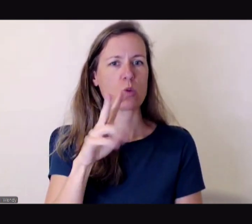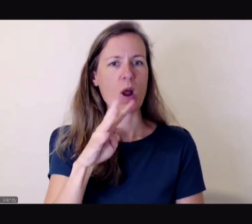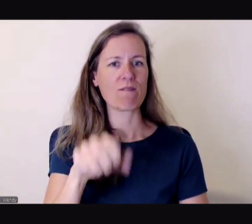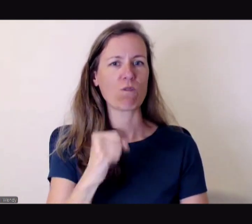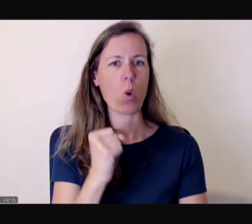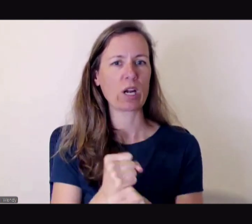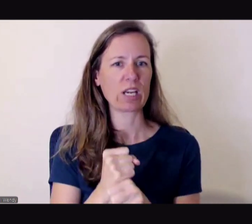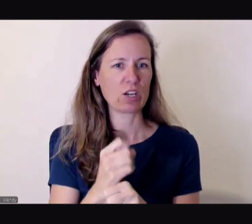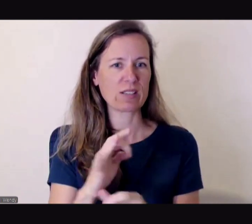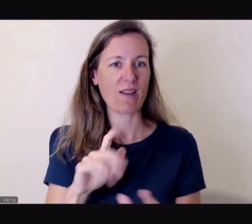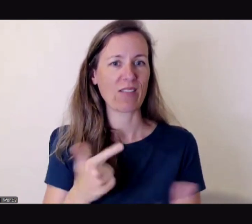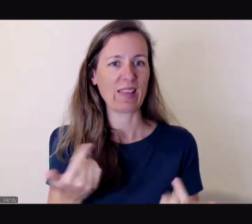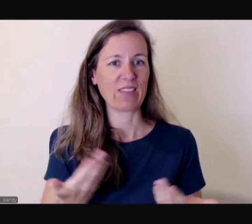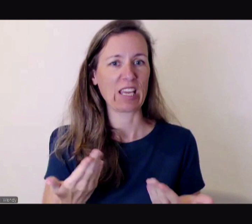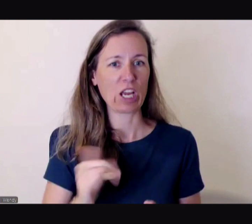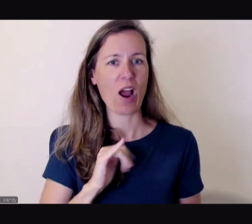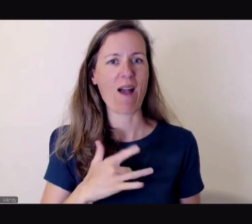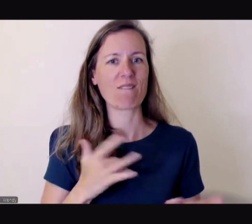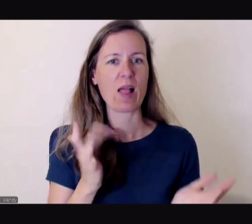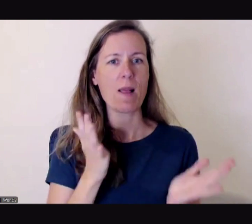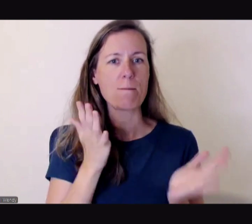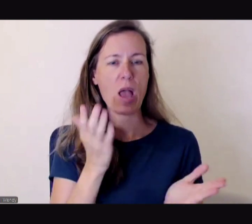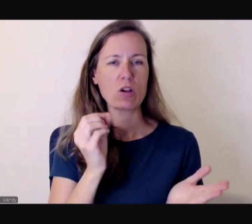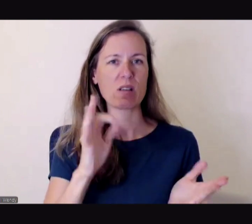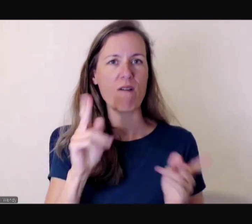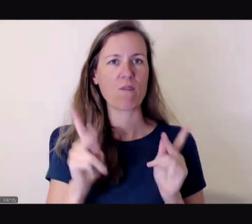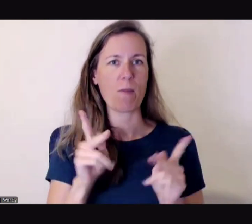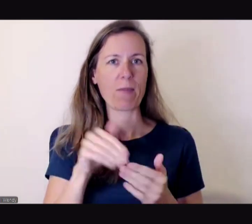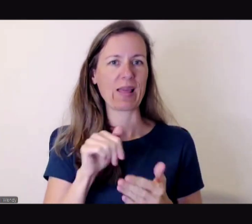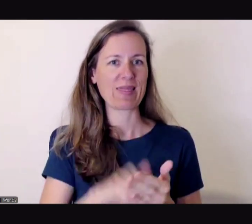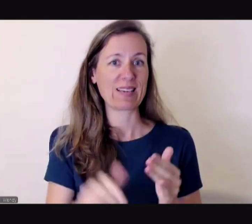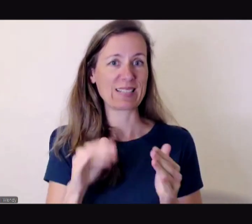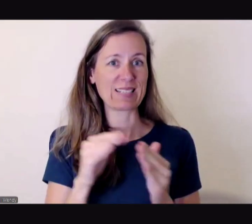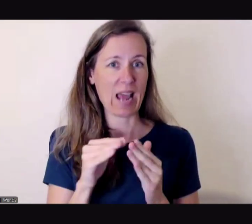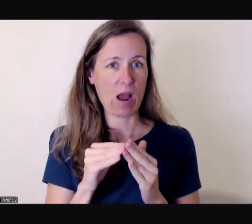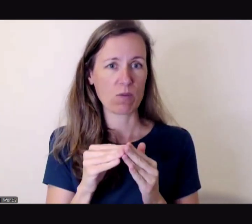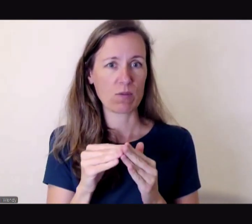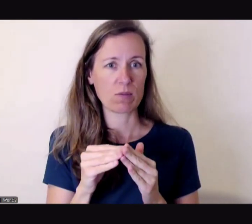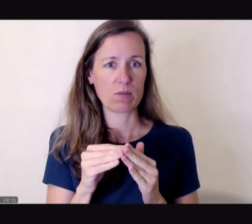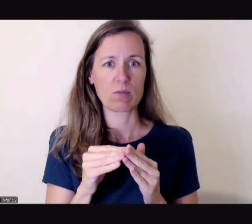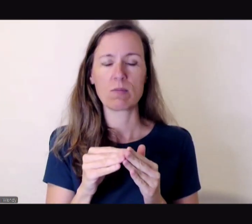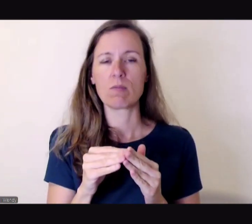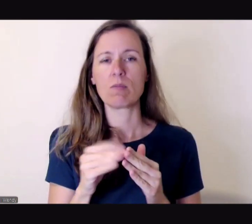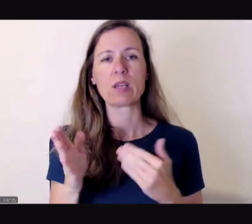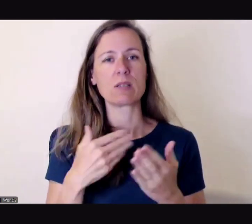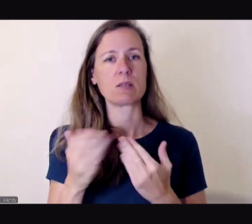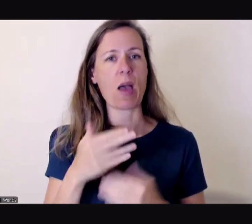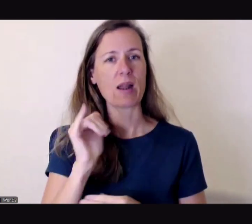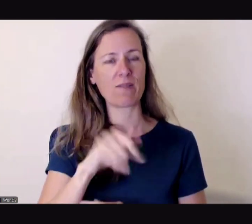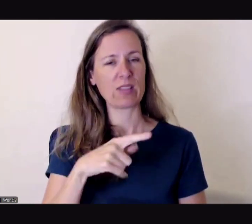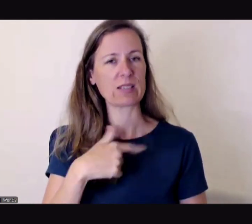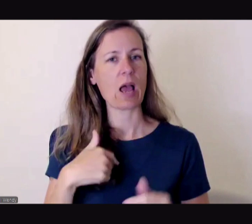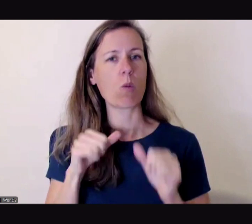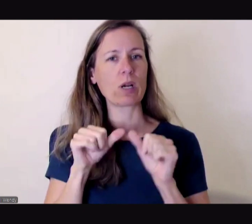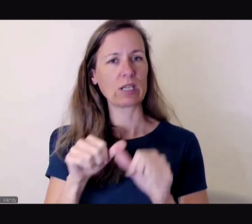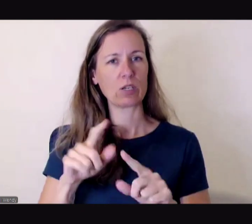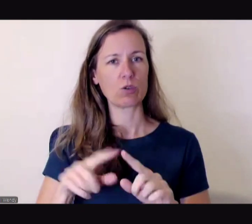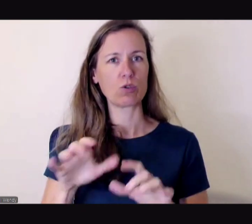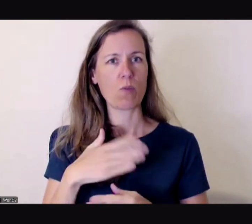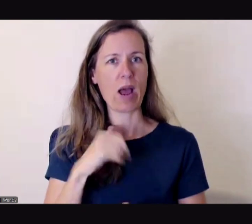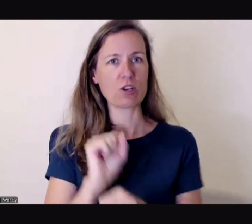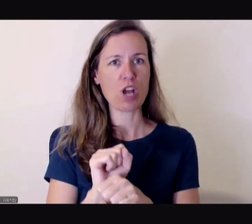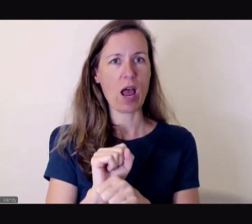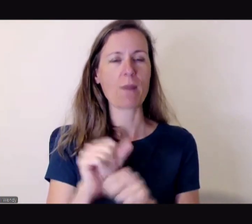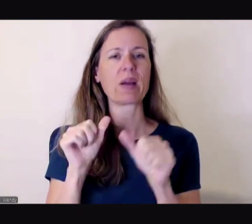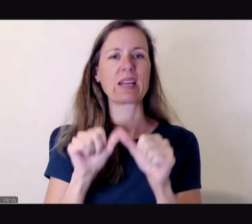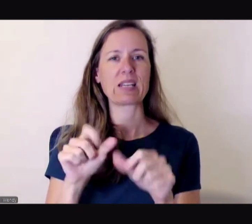this, I will continue doing my job. I will continue working with the Board of Election Supervisors in the coming months to make the